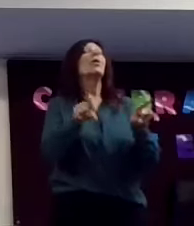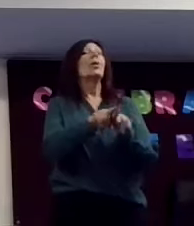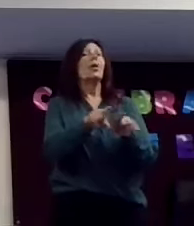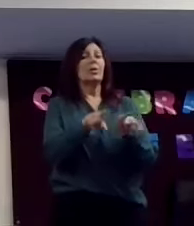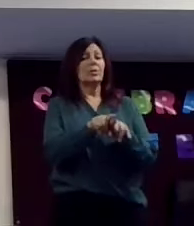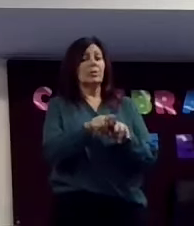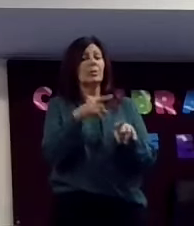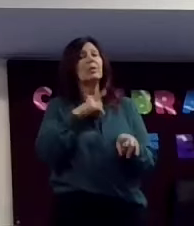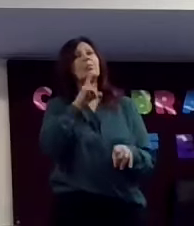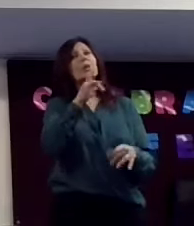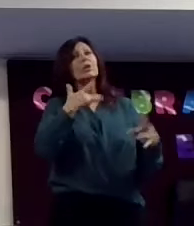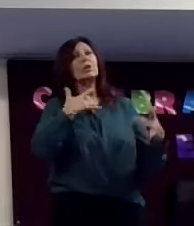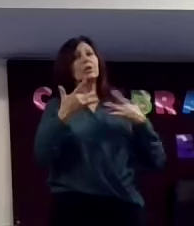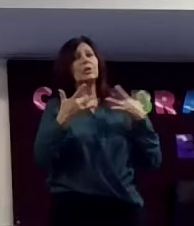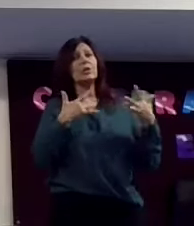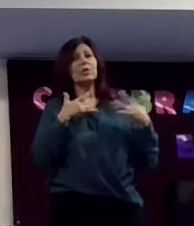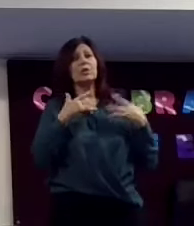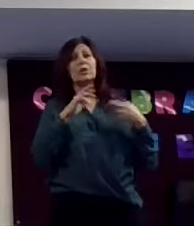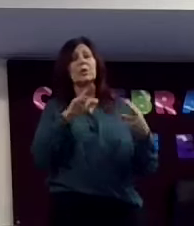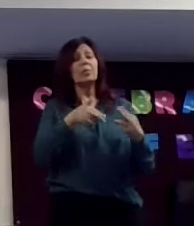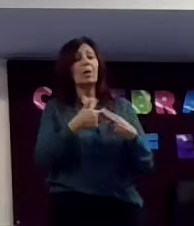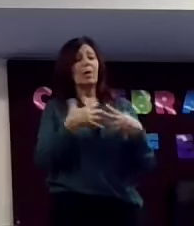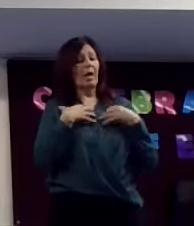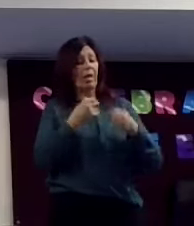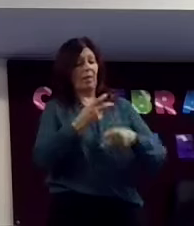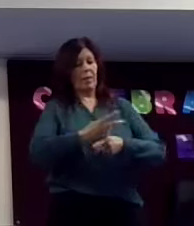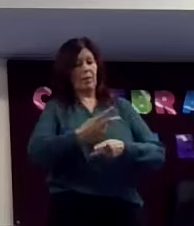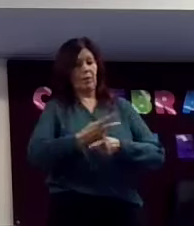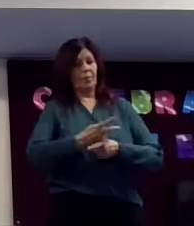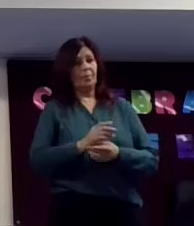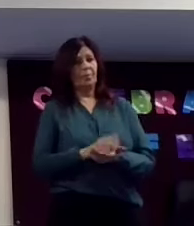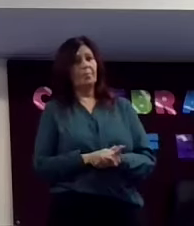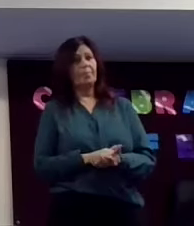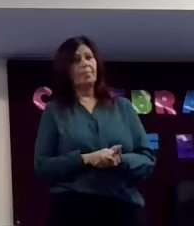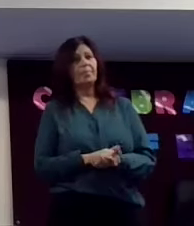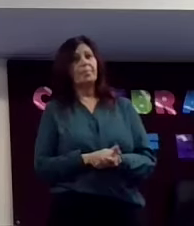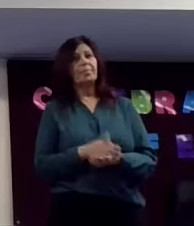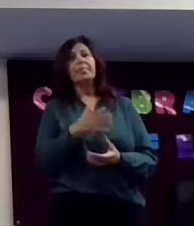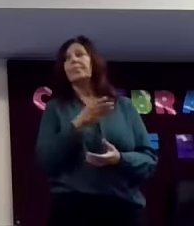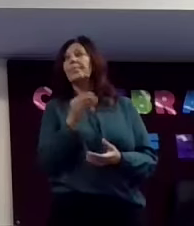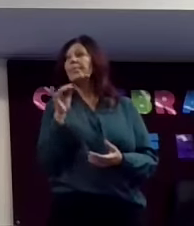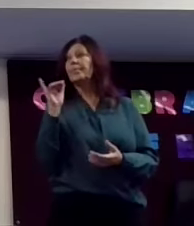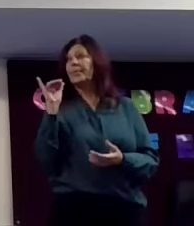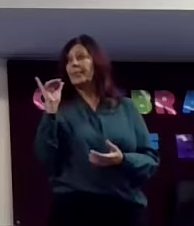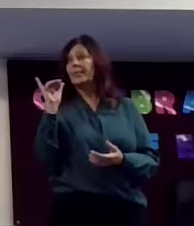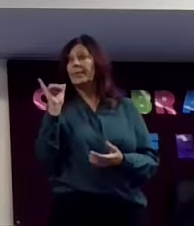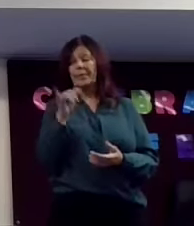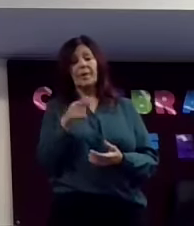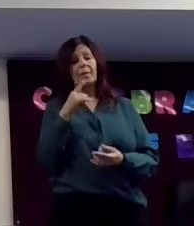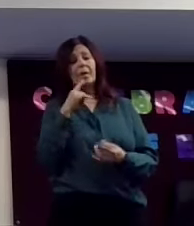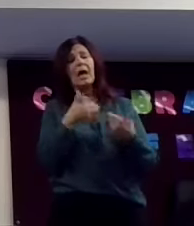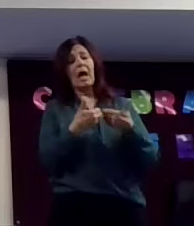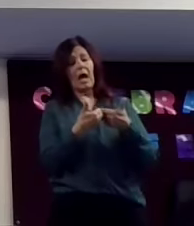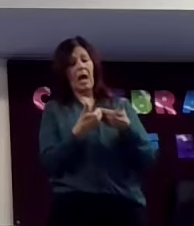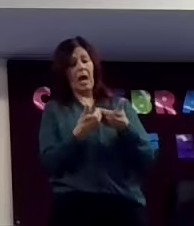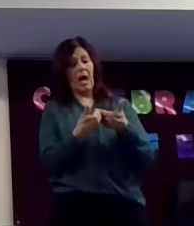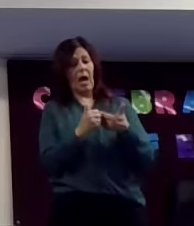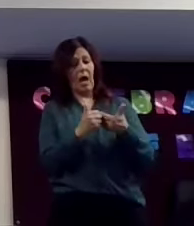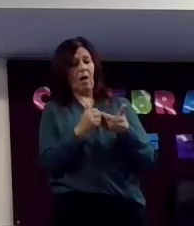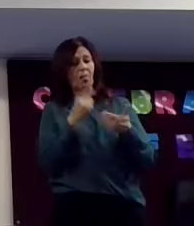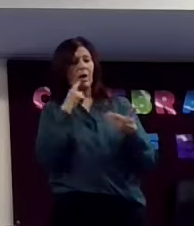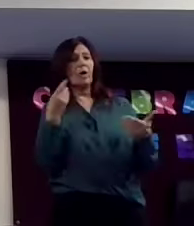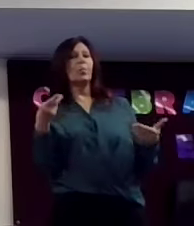also, I'm really concerned about healthcare, and that being, you know, how